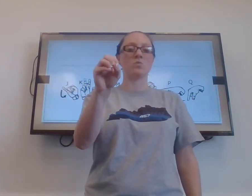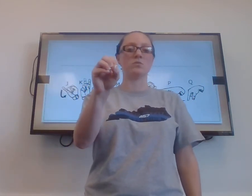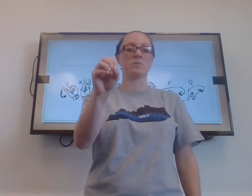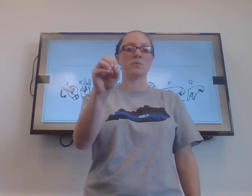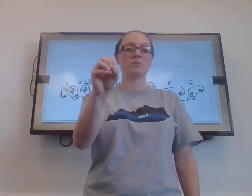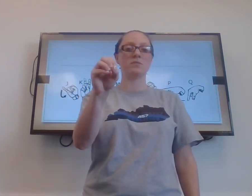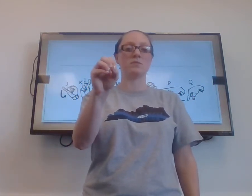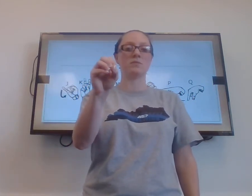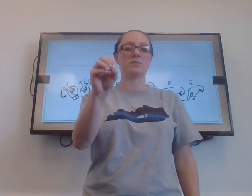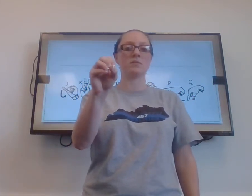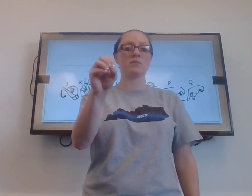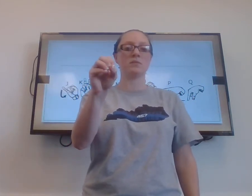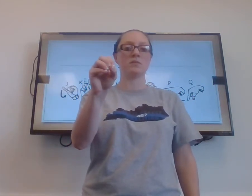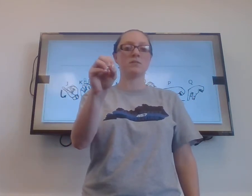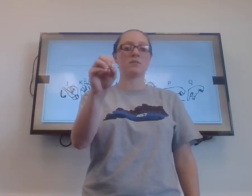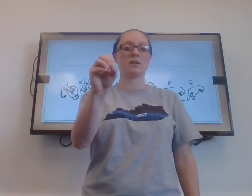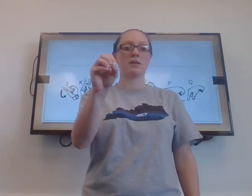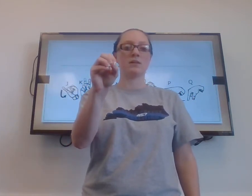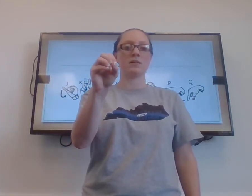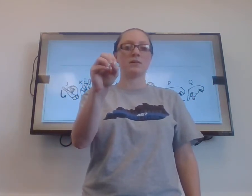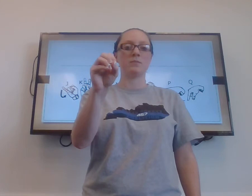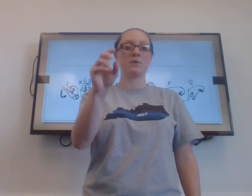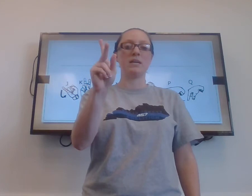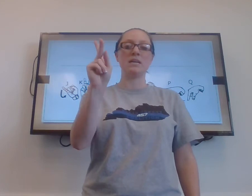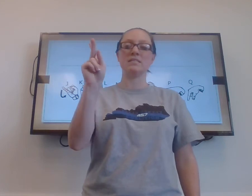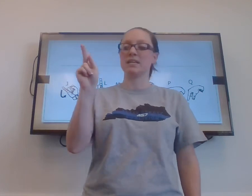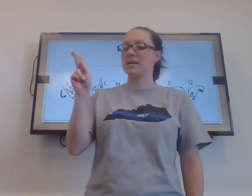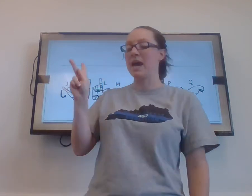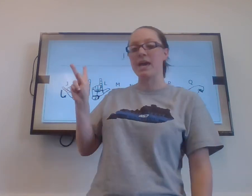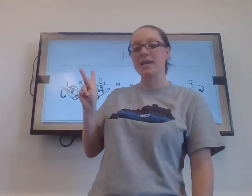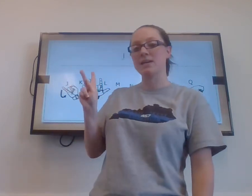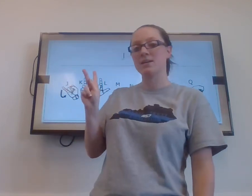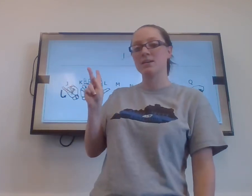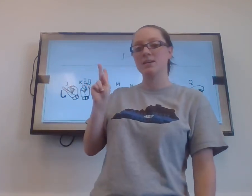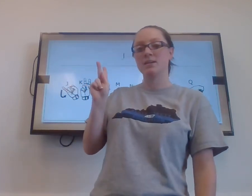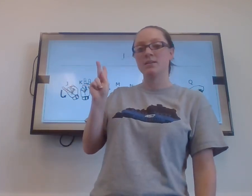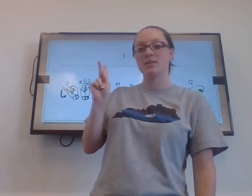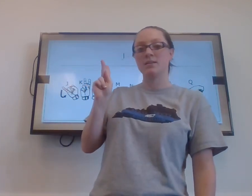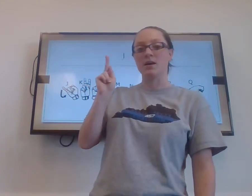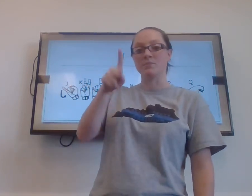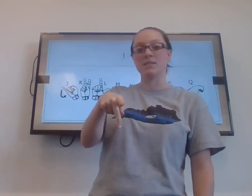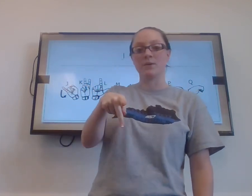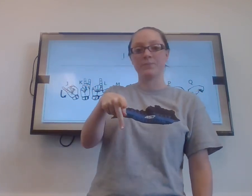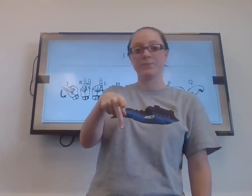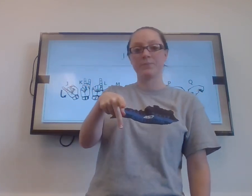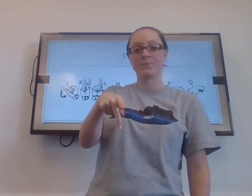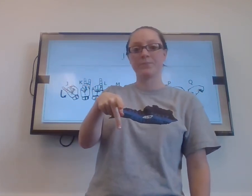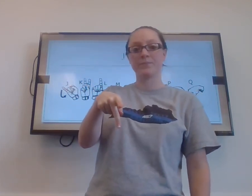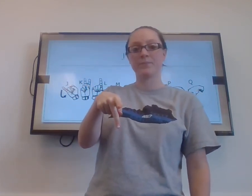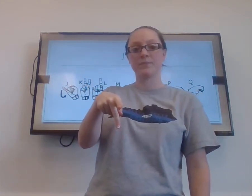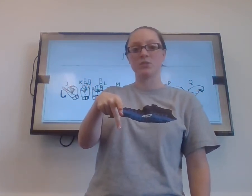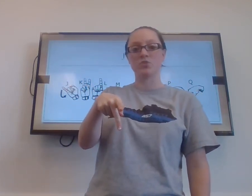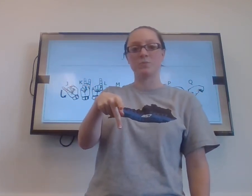towards the person. Okay, P is a K upside down. So just put it